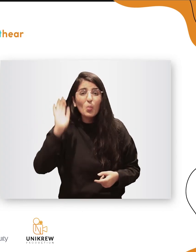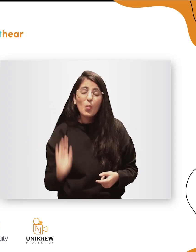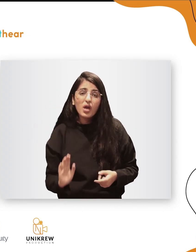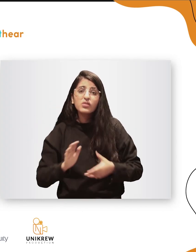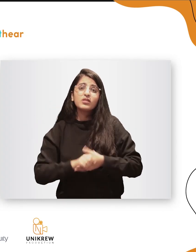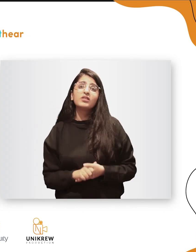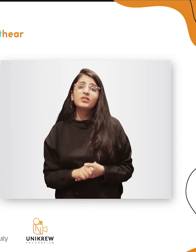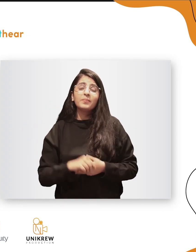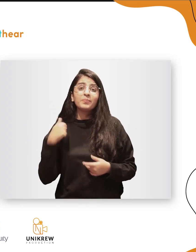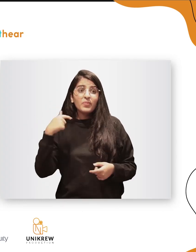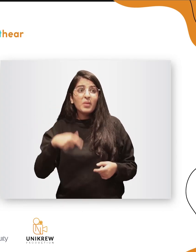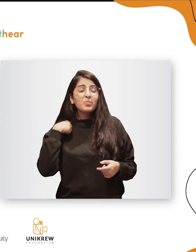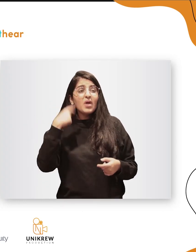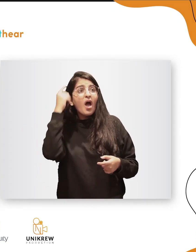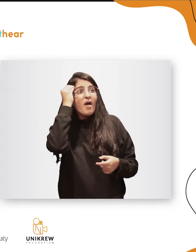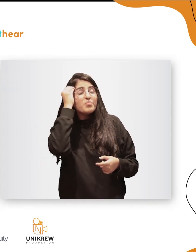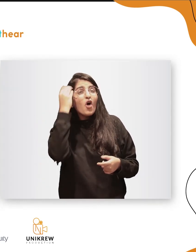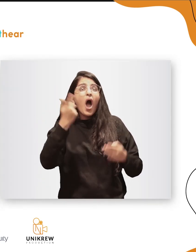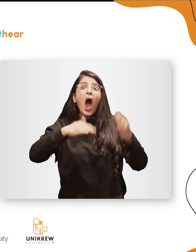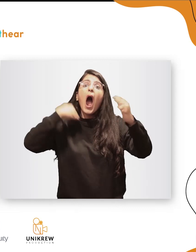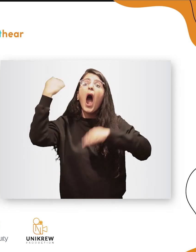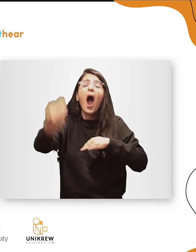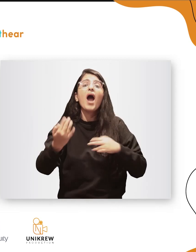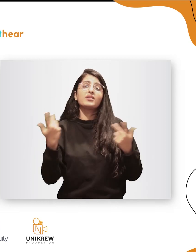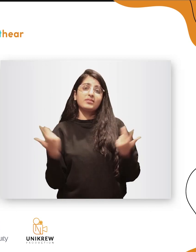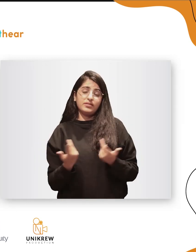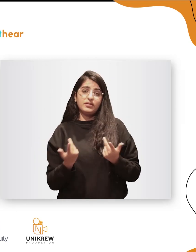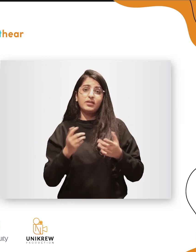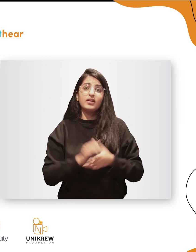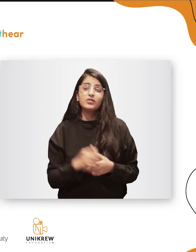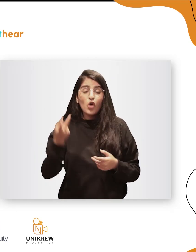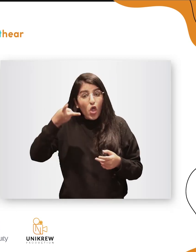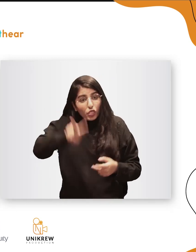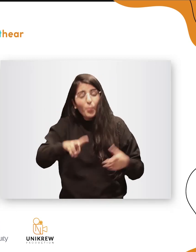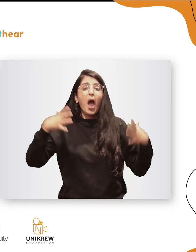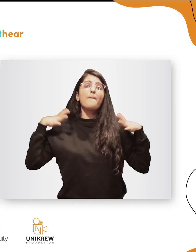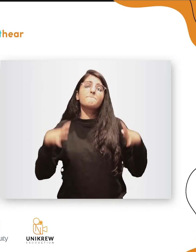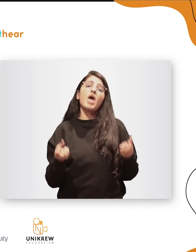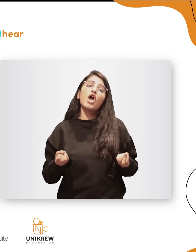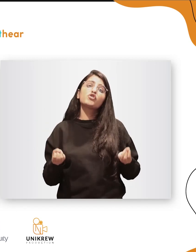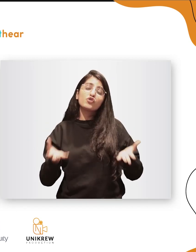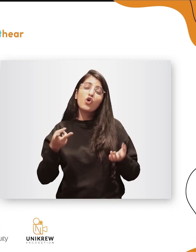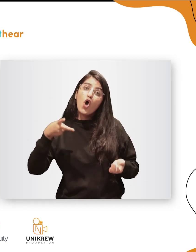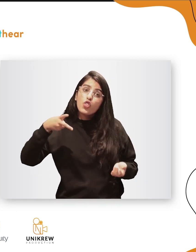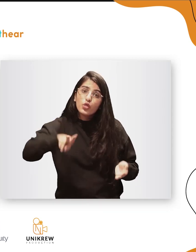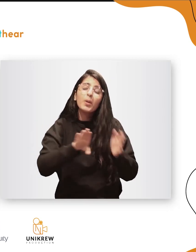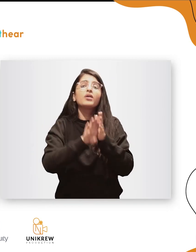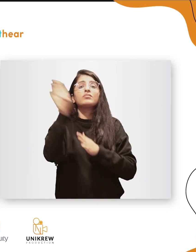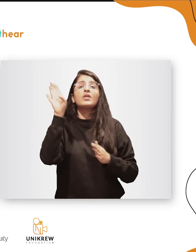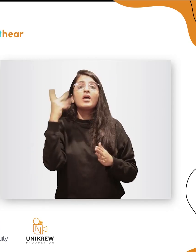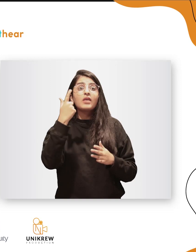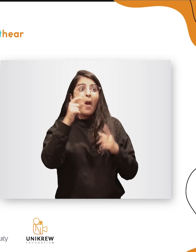our aim and our dream and our vision should be to rebuild a